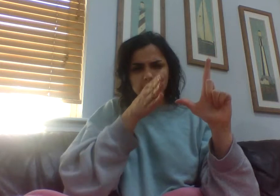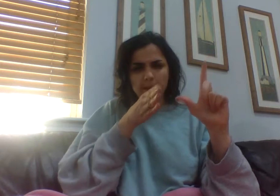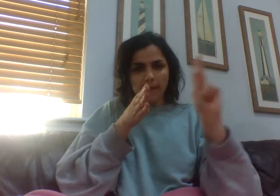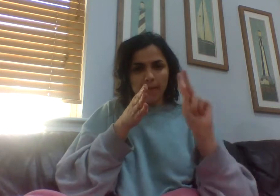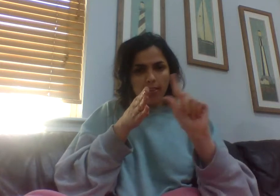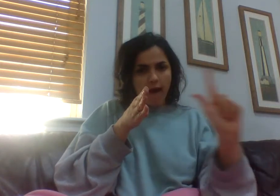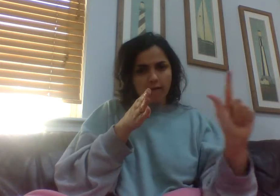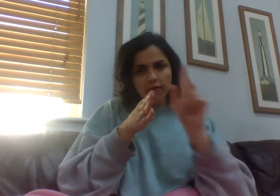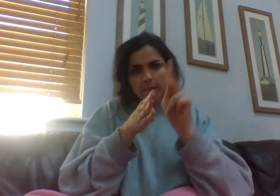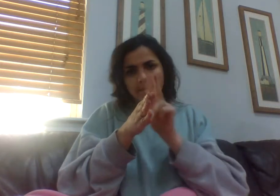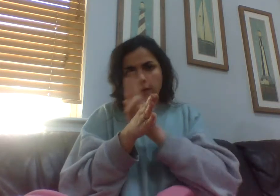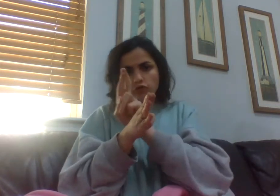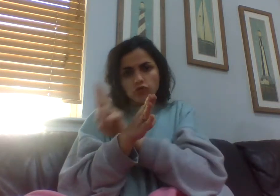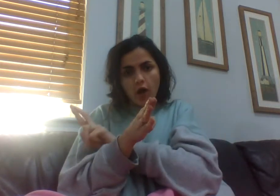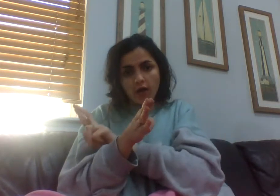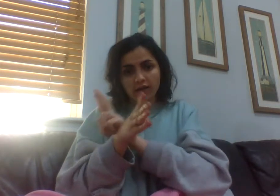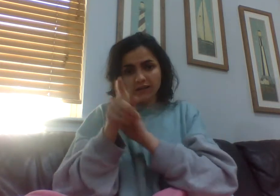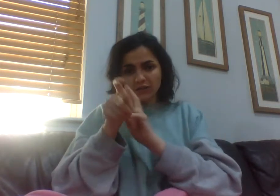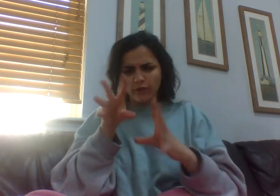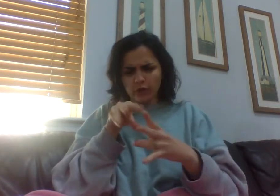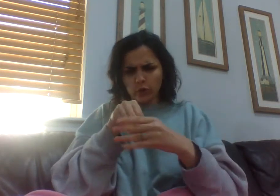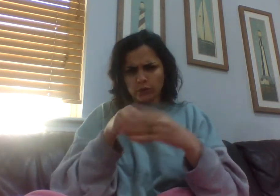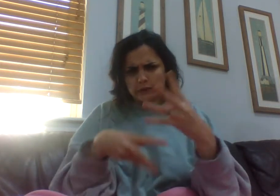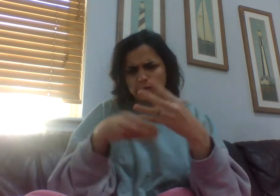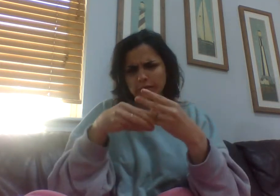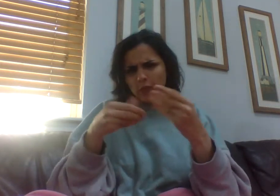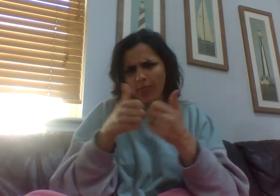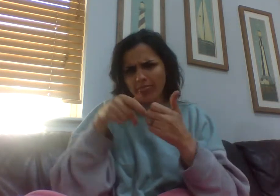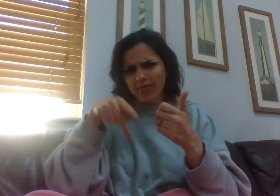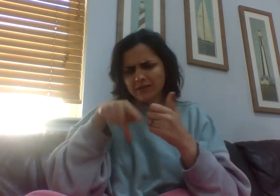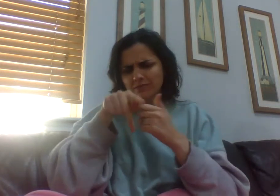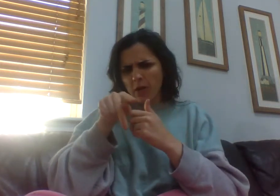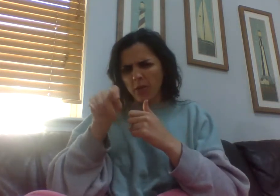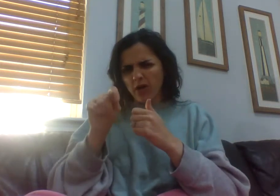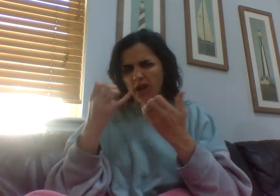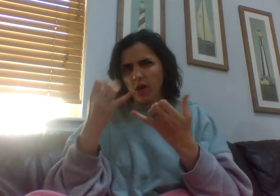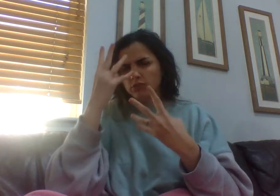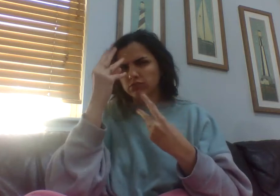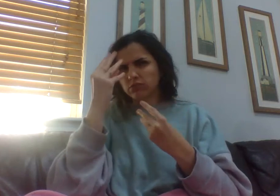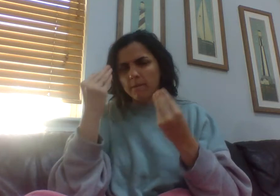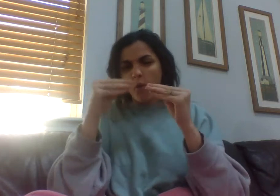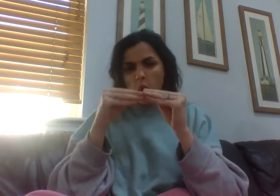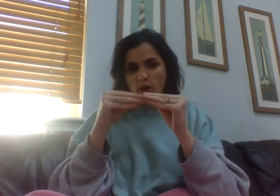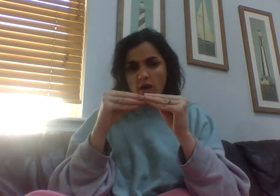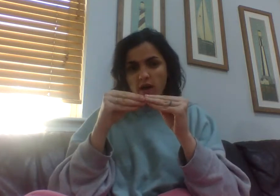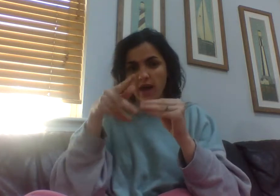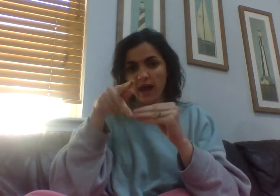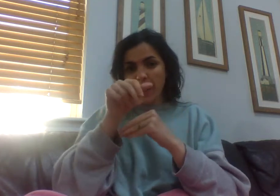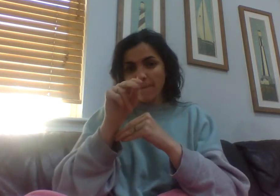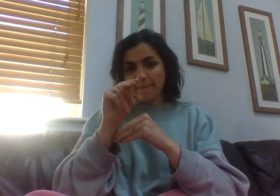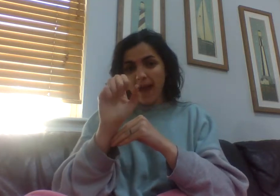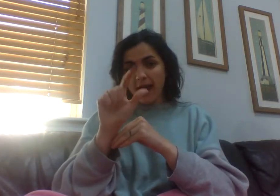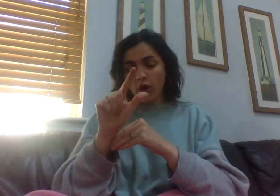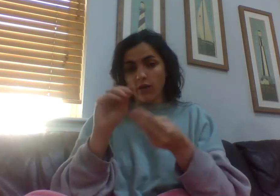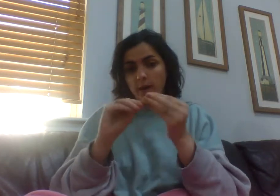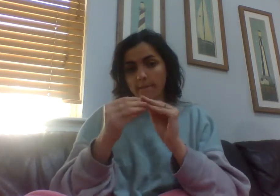this PowerPoint presentation, now that I'm thinking about it more, panel number 19. So if you can